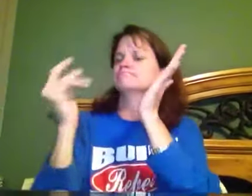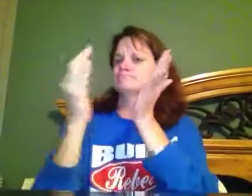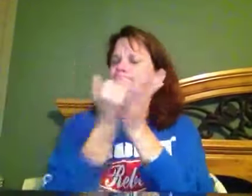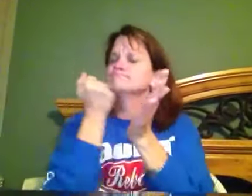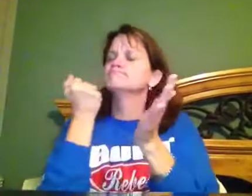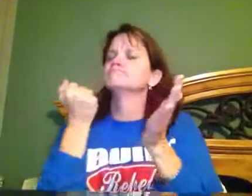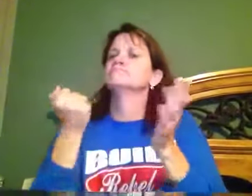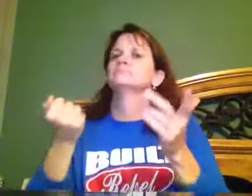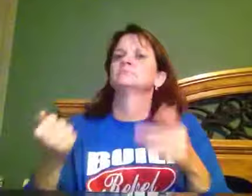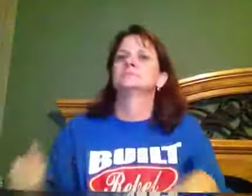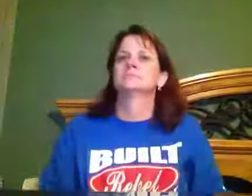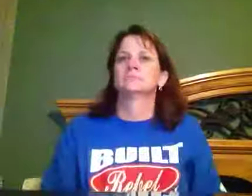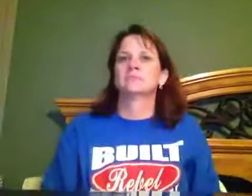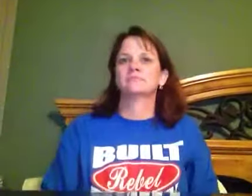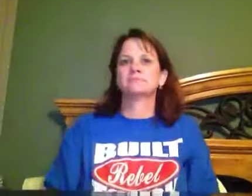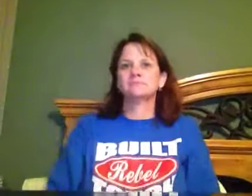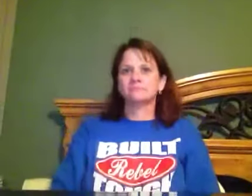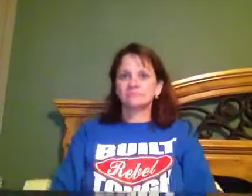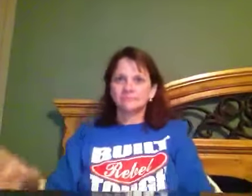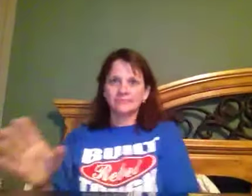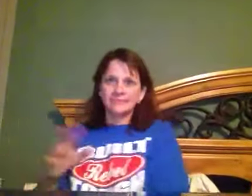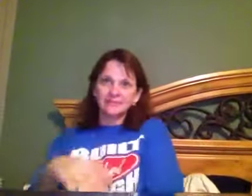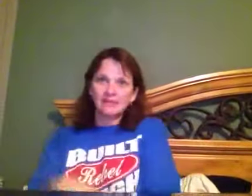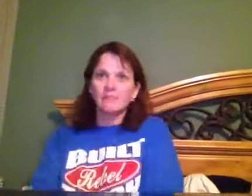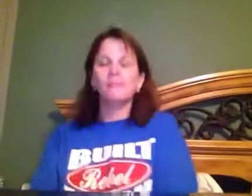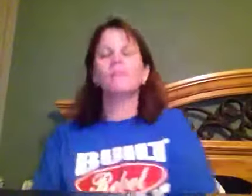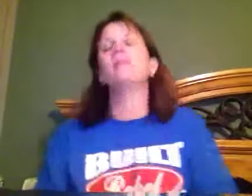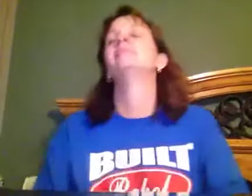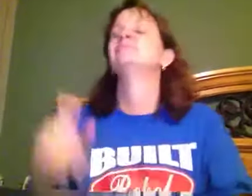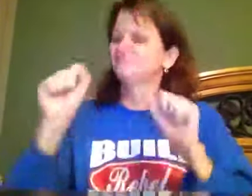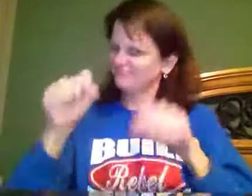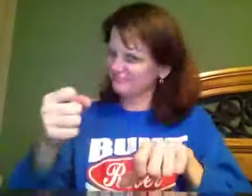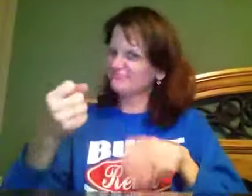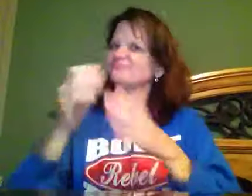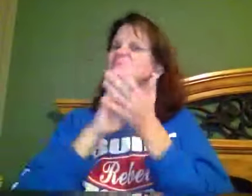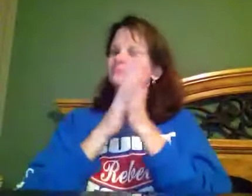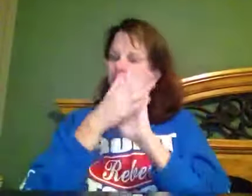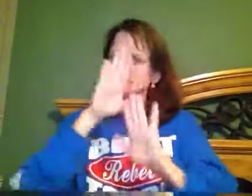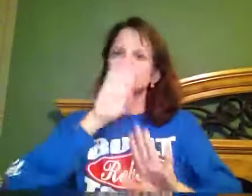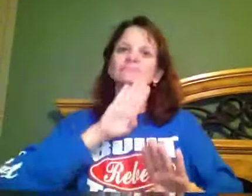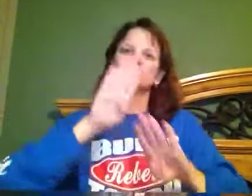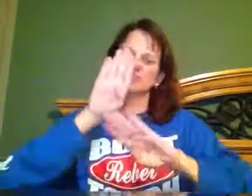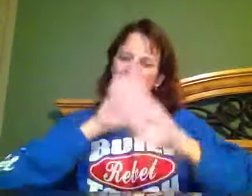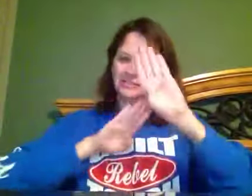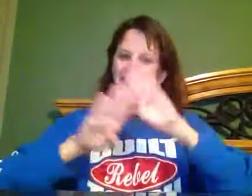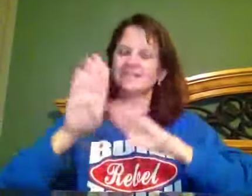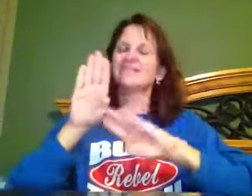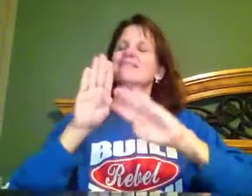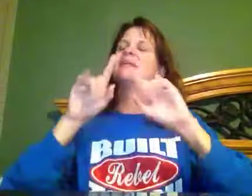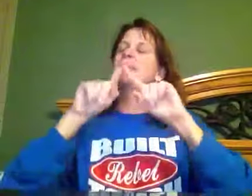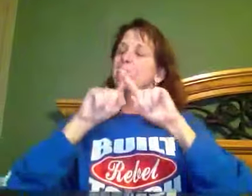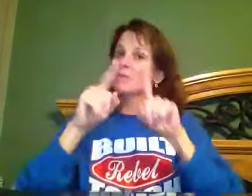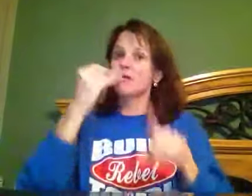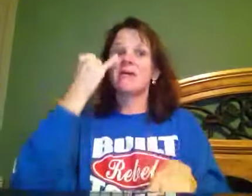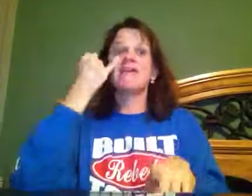often very exciting. It can be a little frustrating, but hopefully, if it's the home that you want, you're willing to make